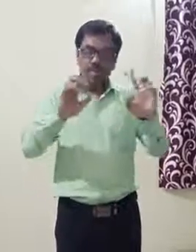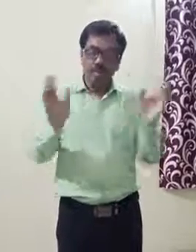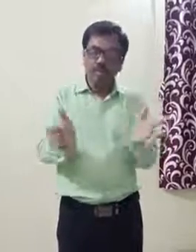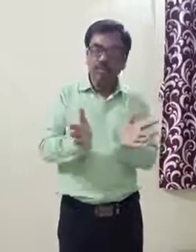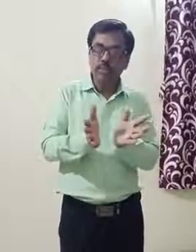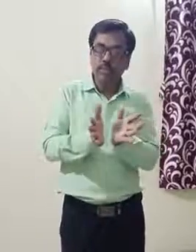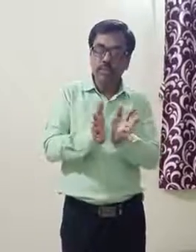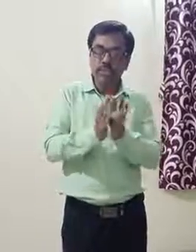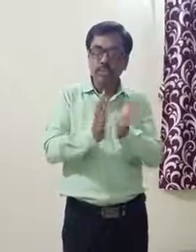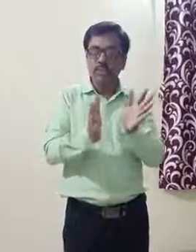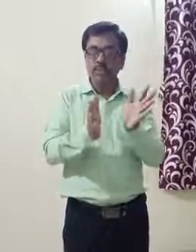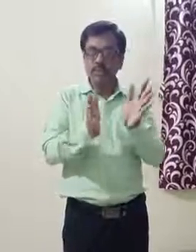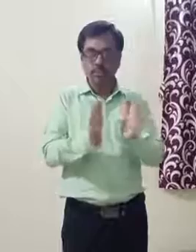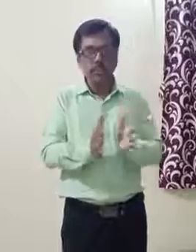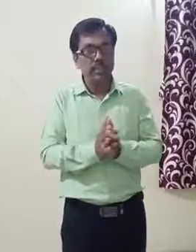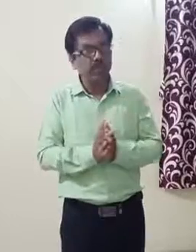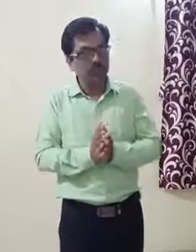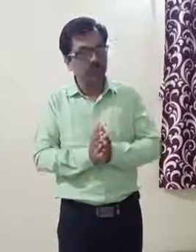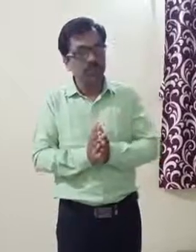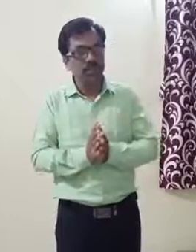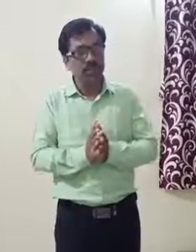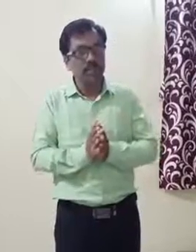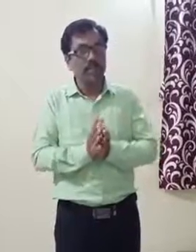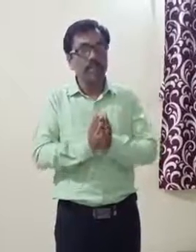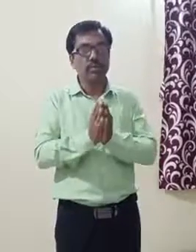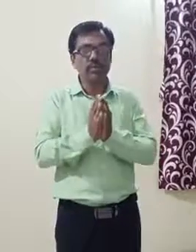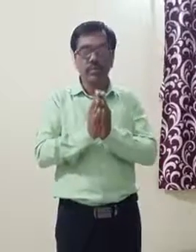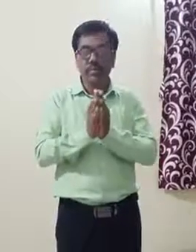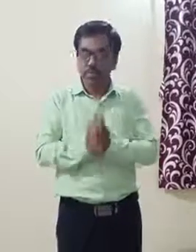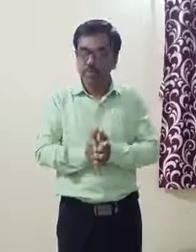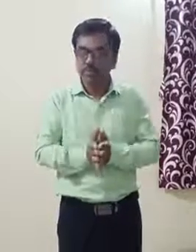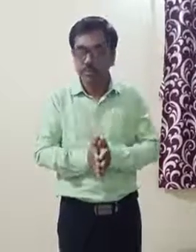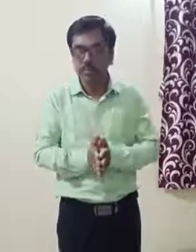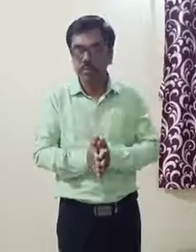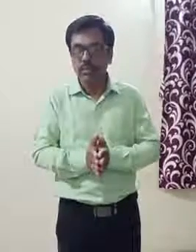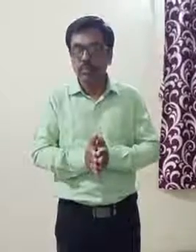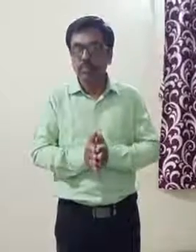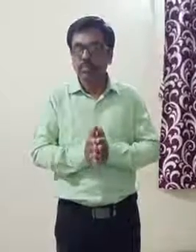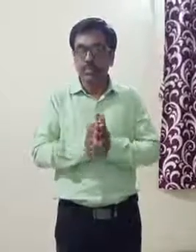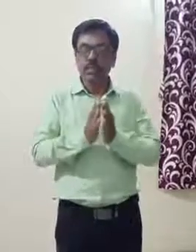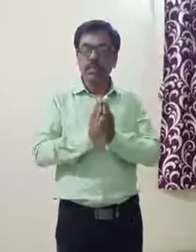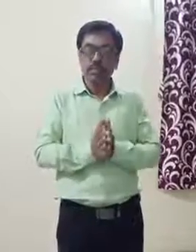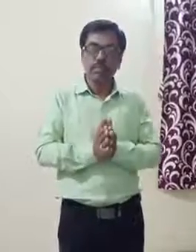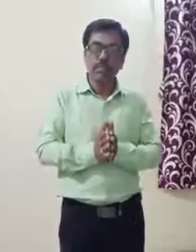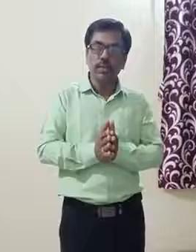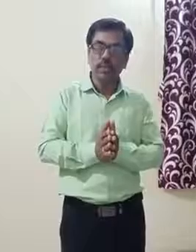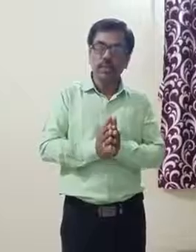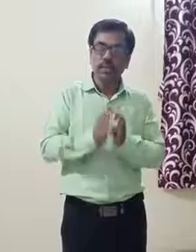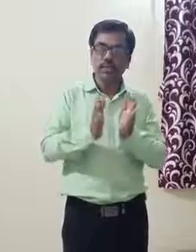whatever may be changes happened in France, that was the very short-term measure, because we know French